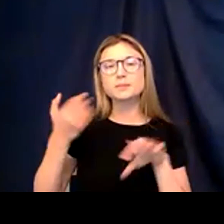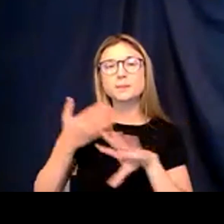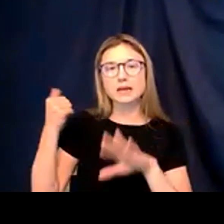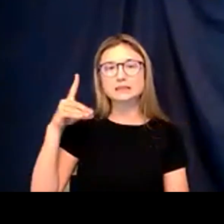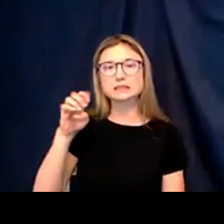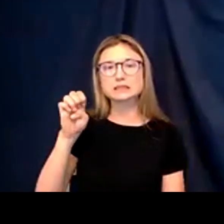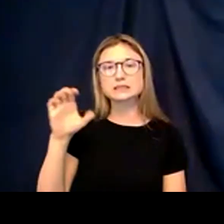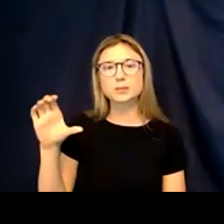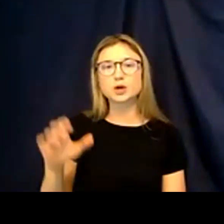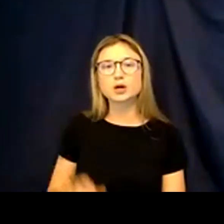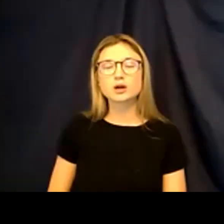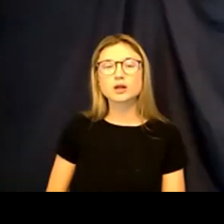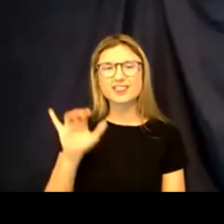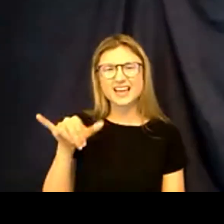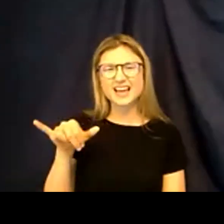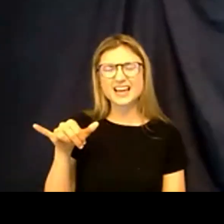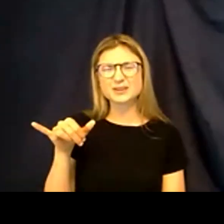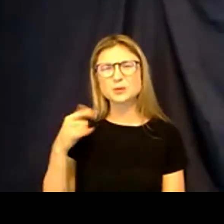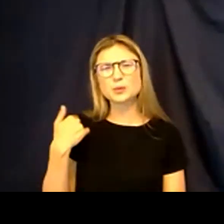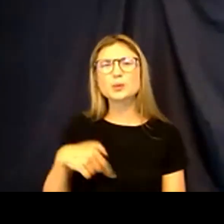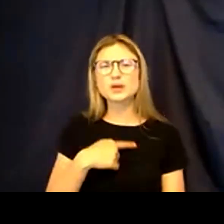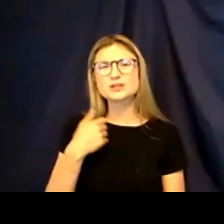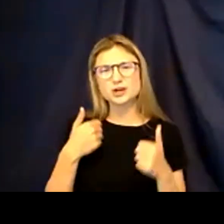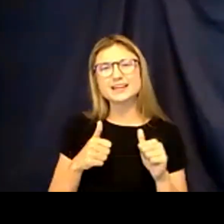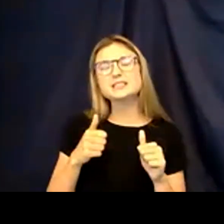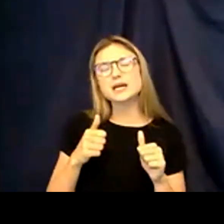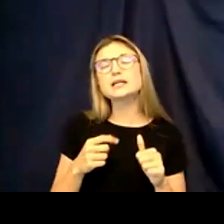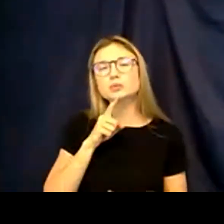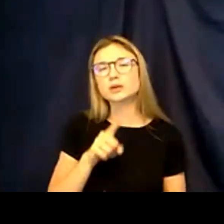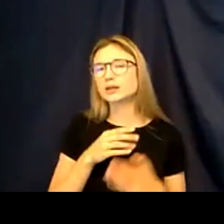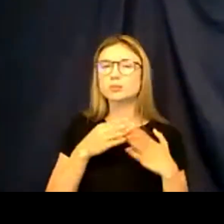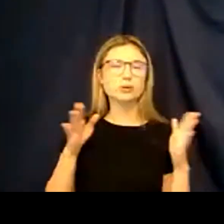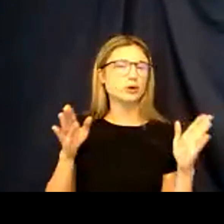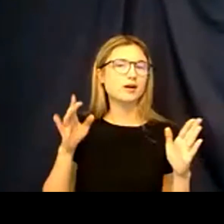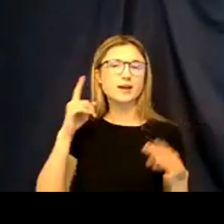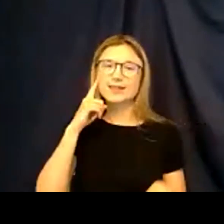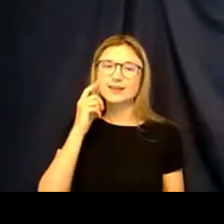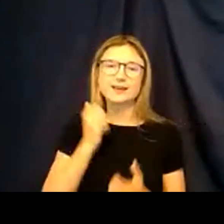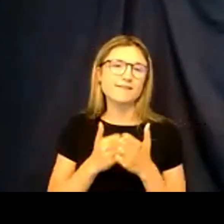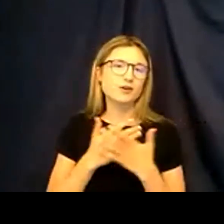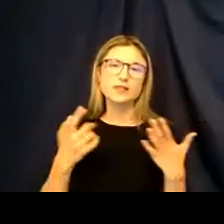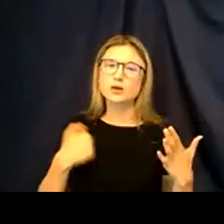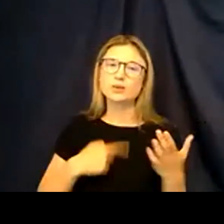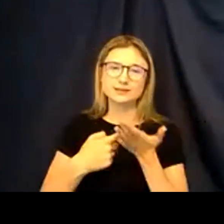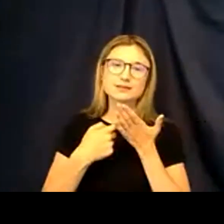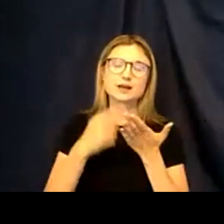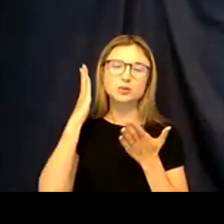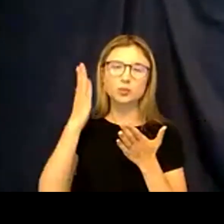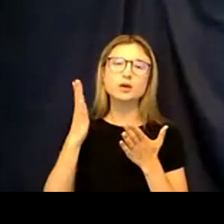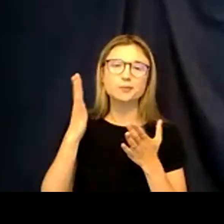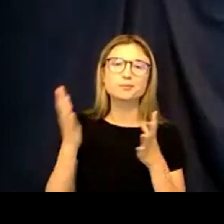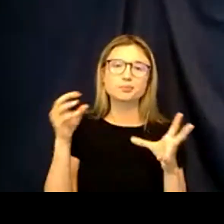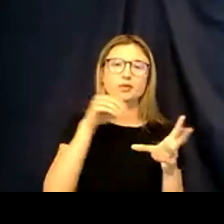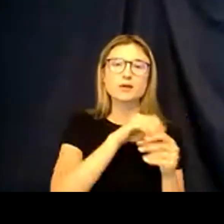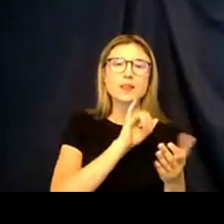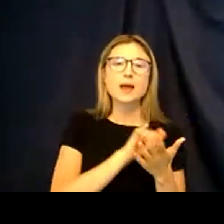And so that's kind of what we try to stay. I mean, it's very broad. I think most anything we discuss is going to fall underneath that. But